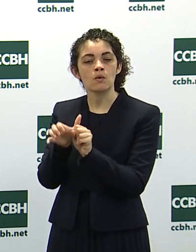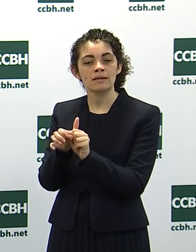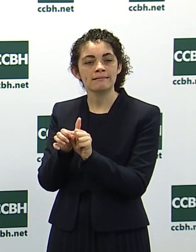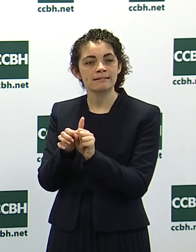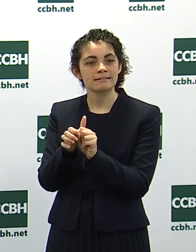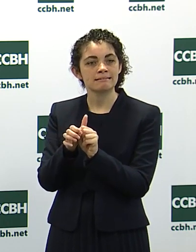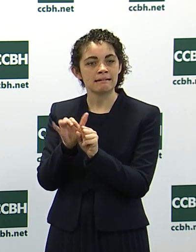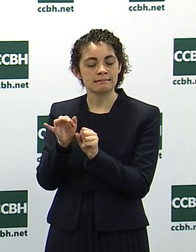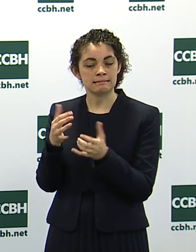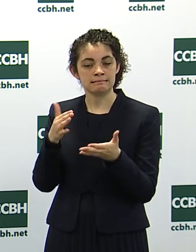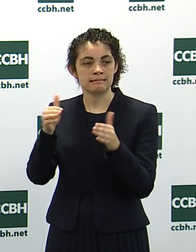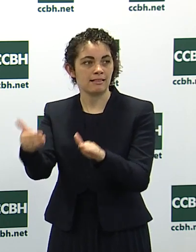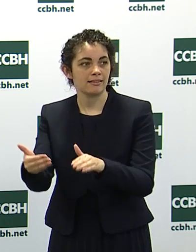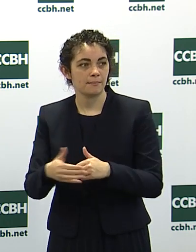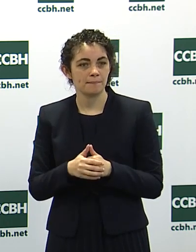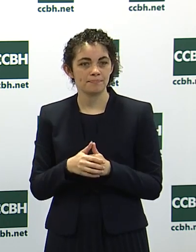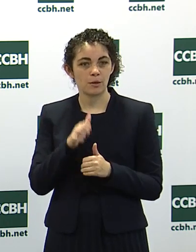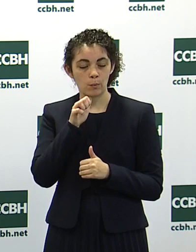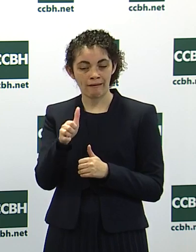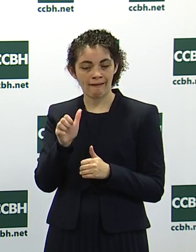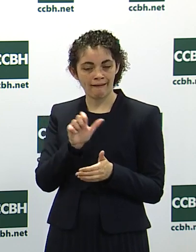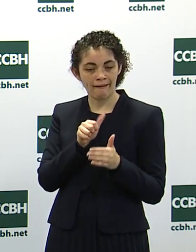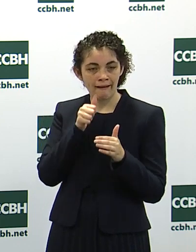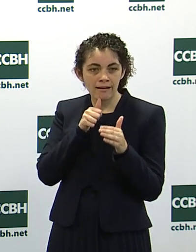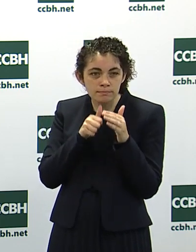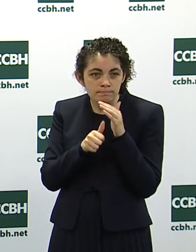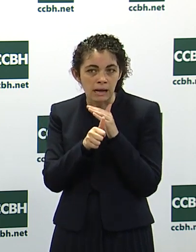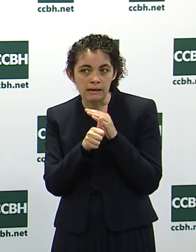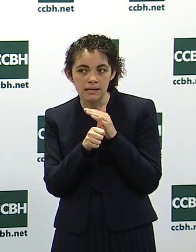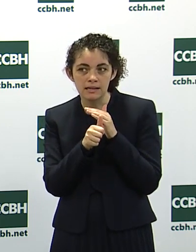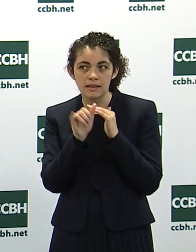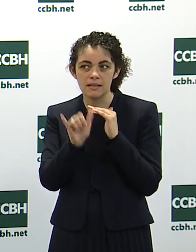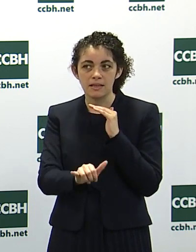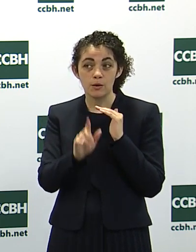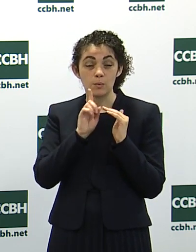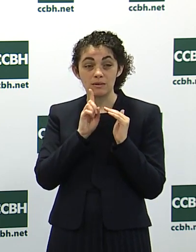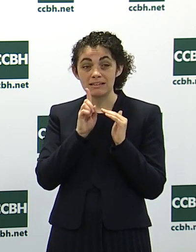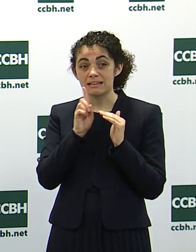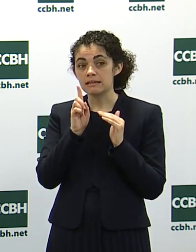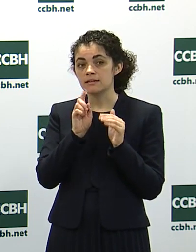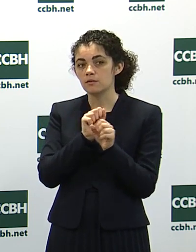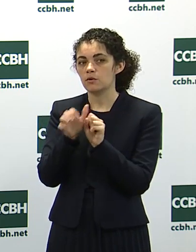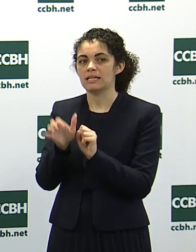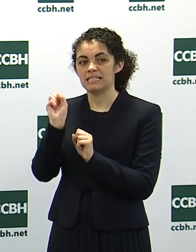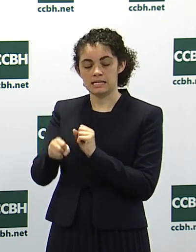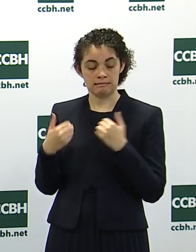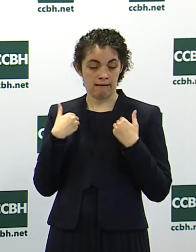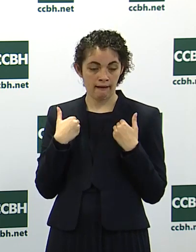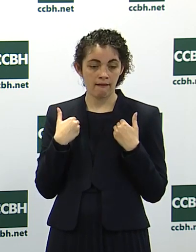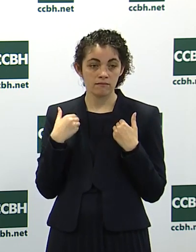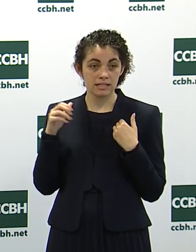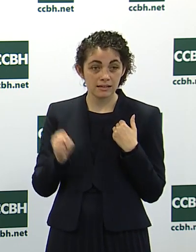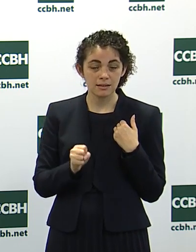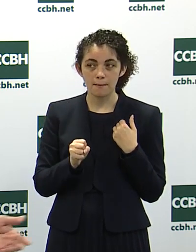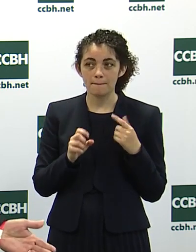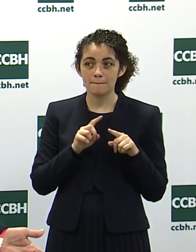at all. And we're not hiding the prevalence of the disease by saying, yes, they had